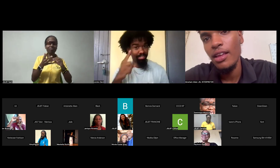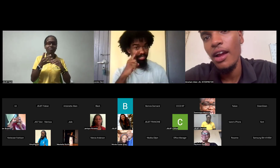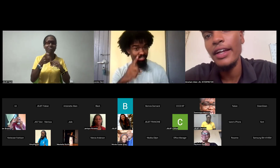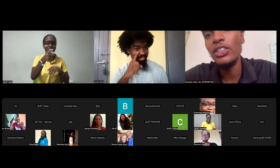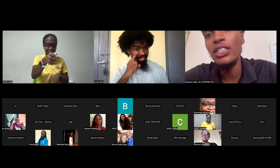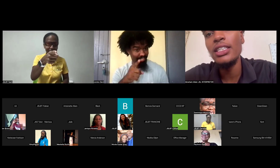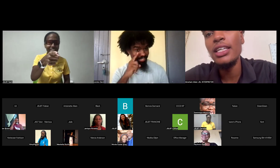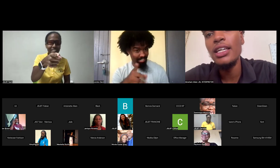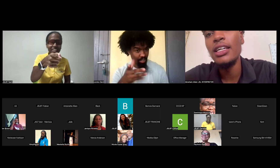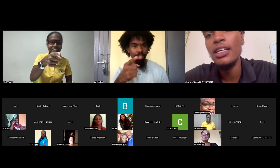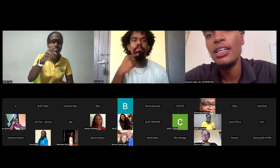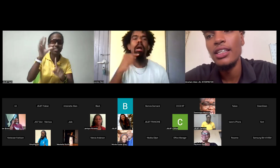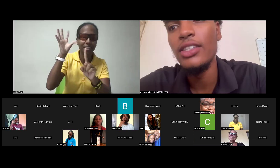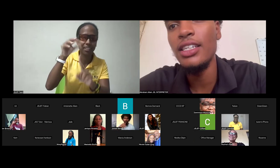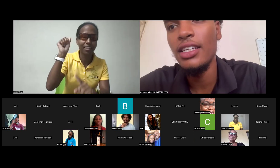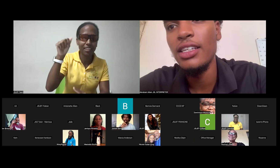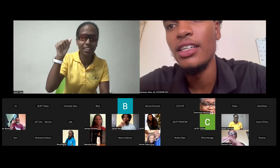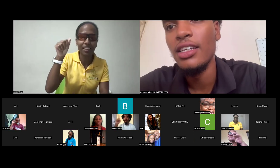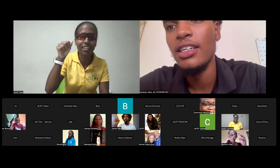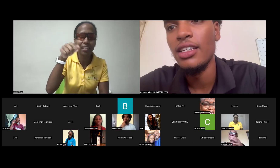All right, so you see,